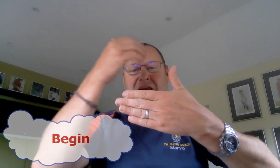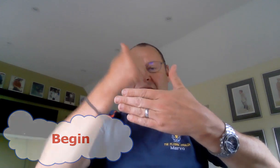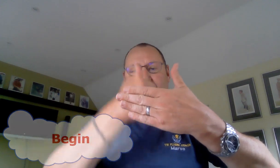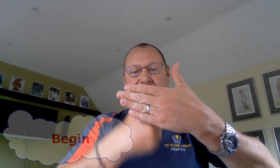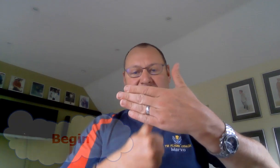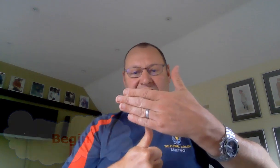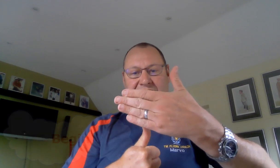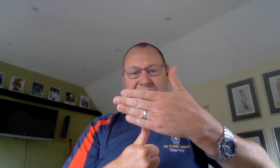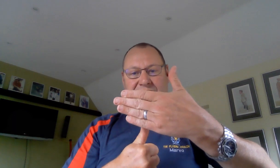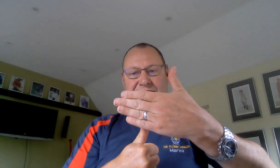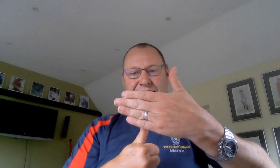Begin.